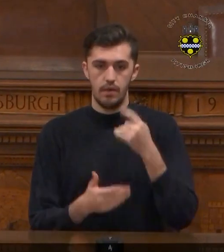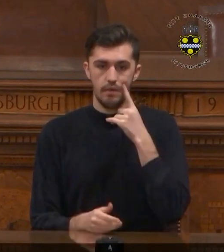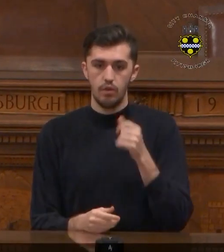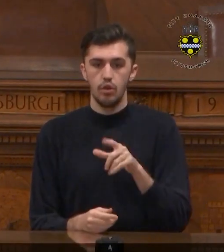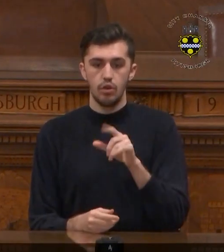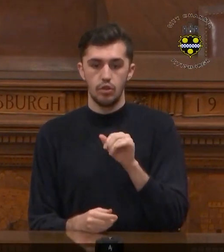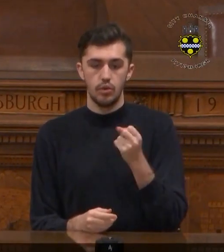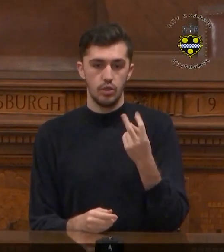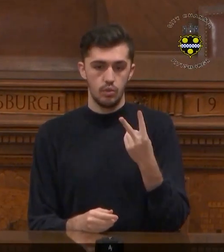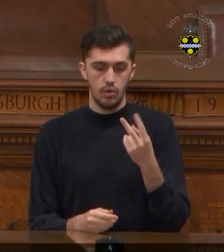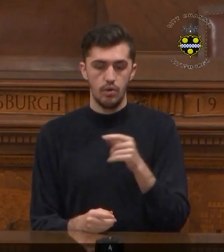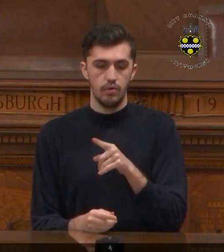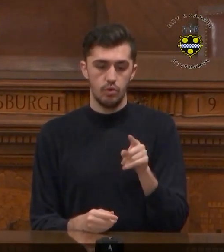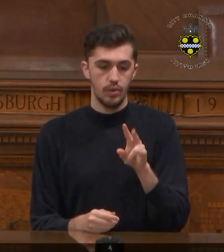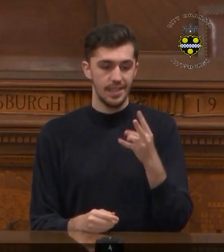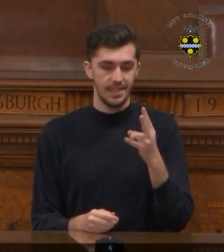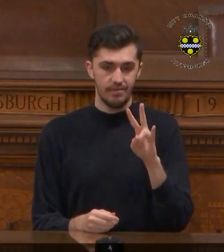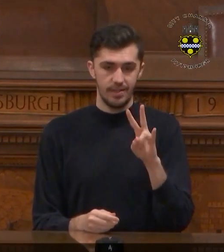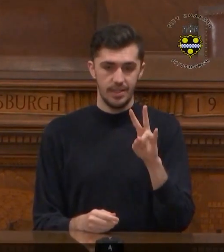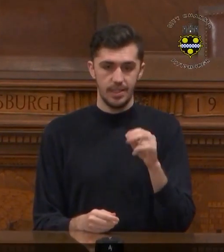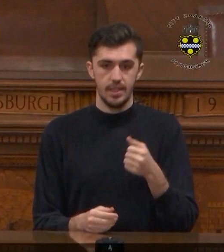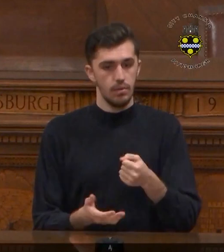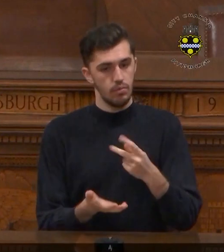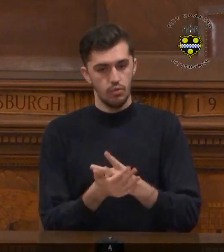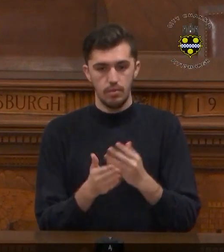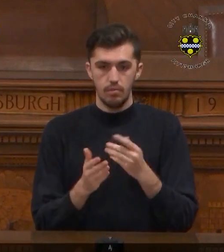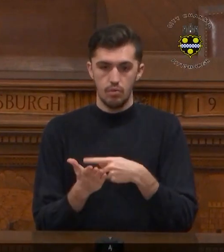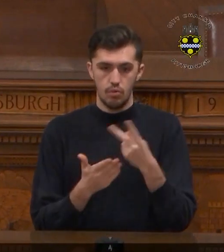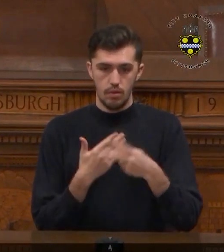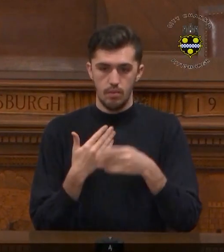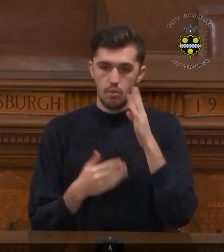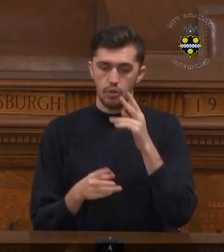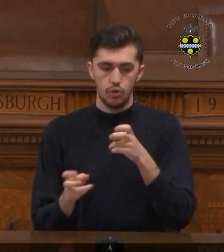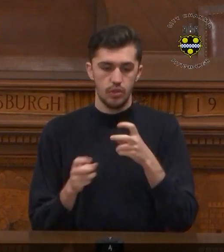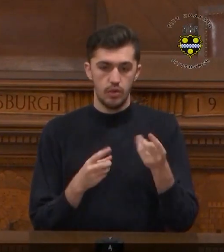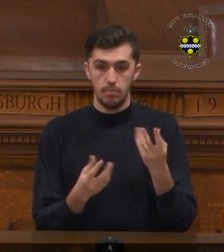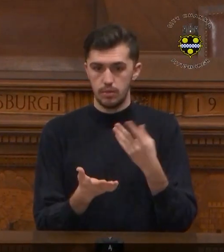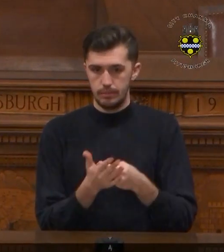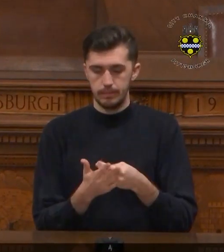Capital Improvement Program by transferring and remaining